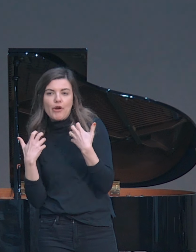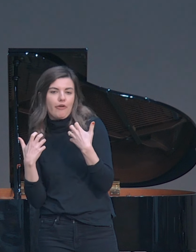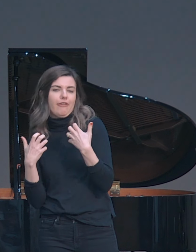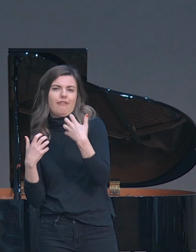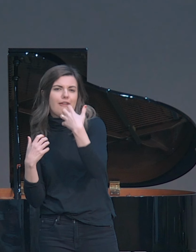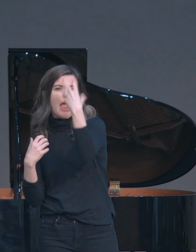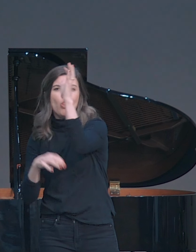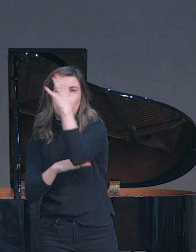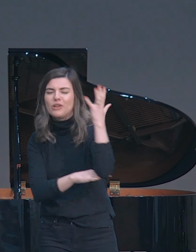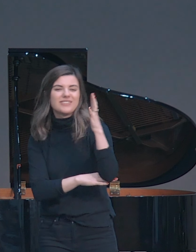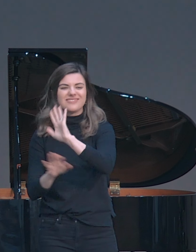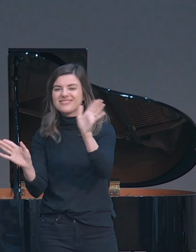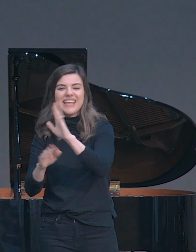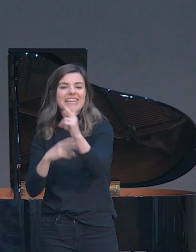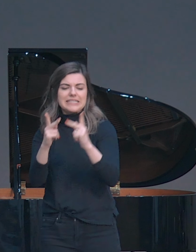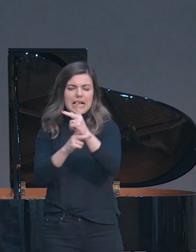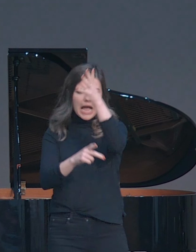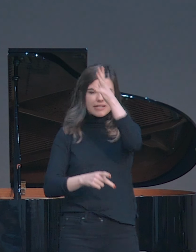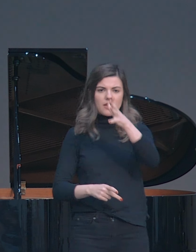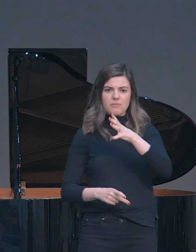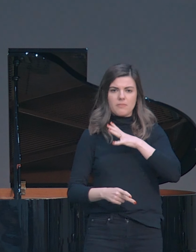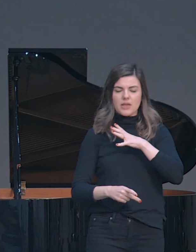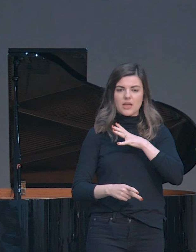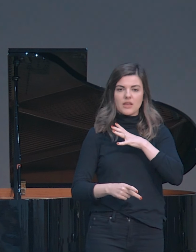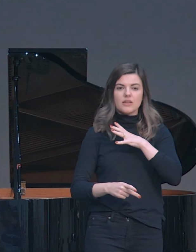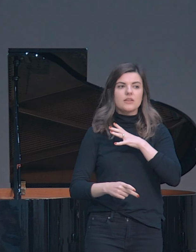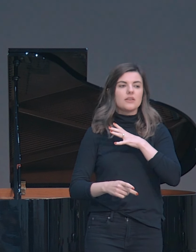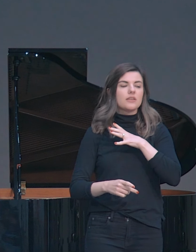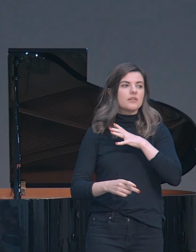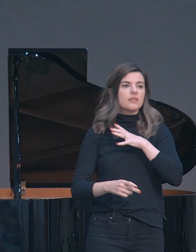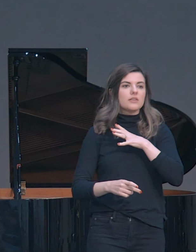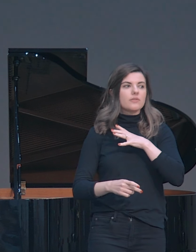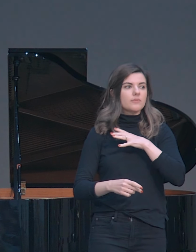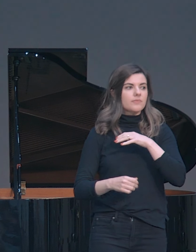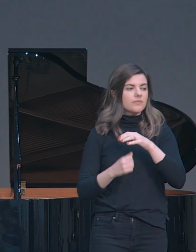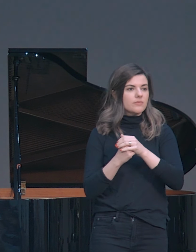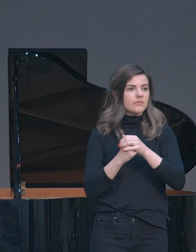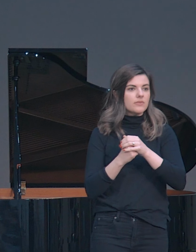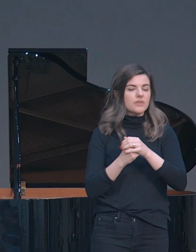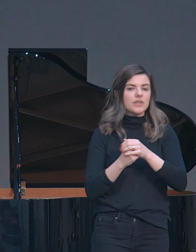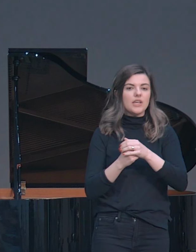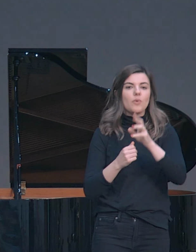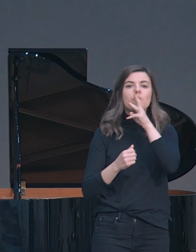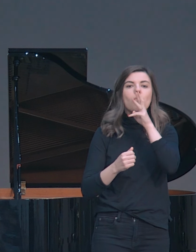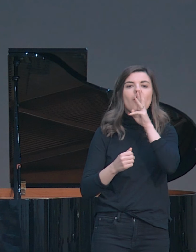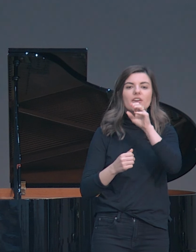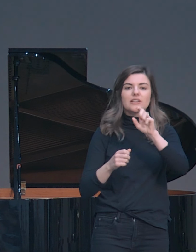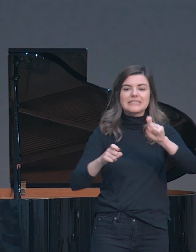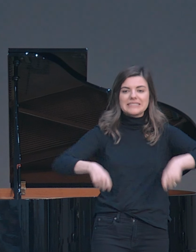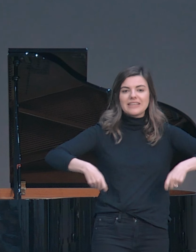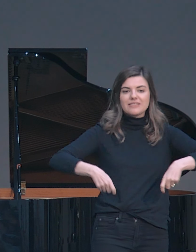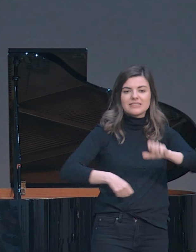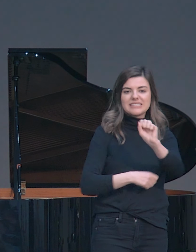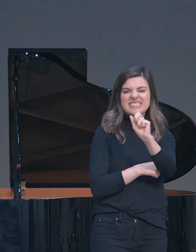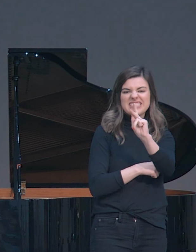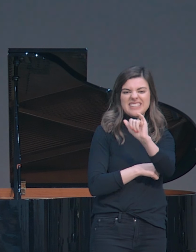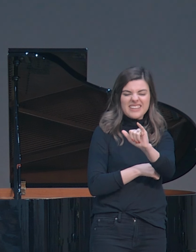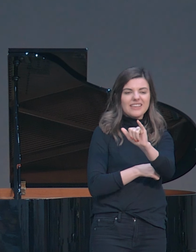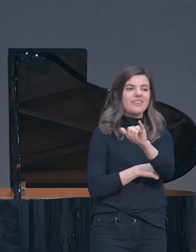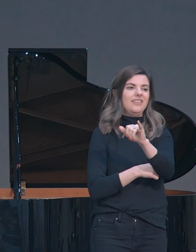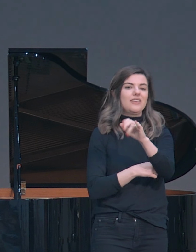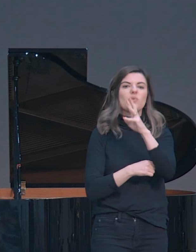kind of thing, but the kind of guy who, you know, slalom skied when he was 60, water skied when he was 60, you know, rode